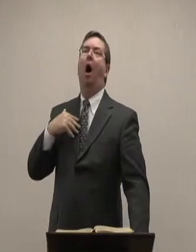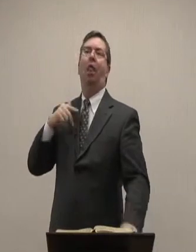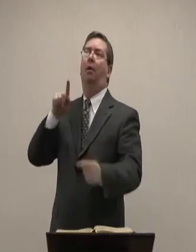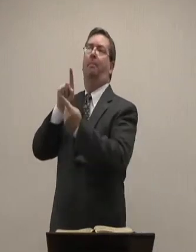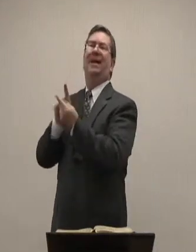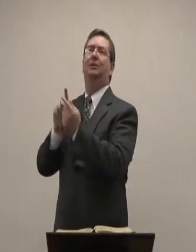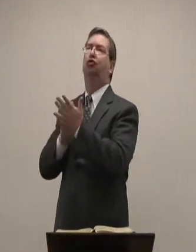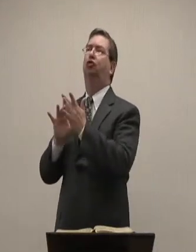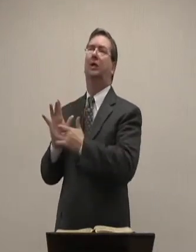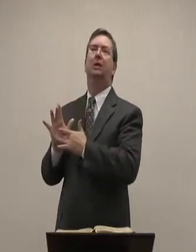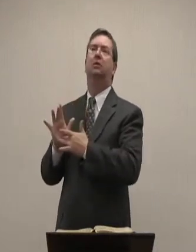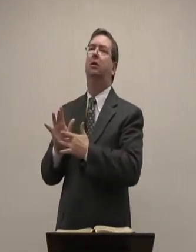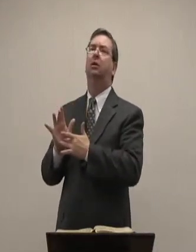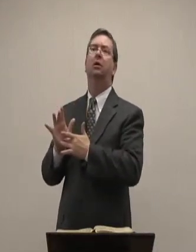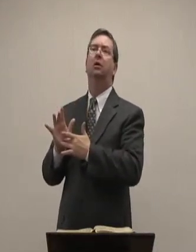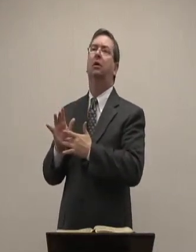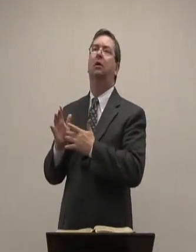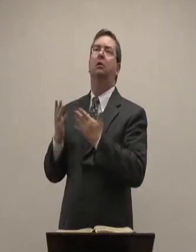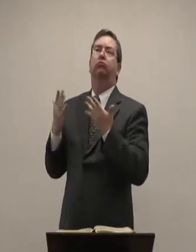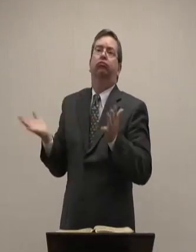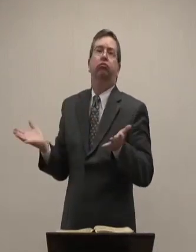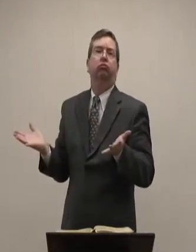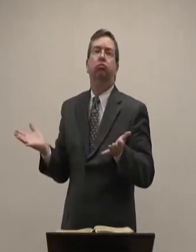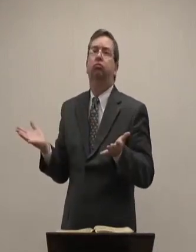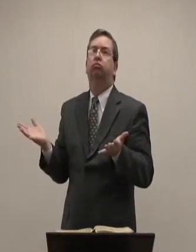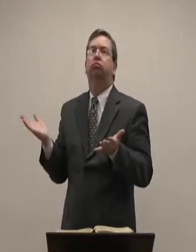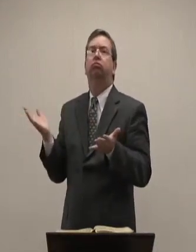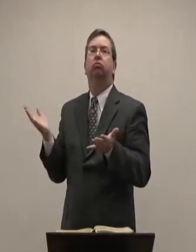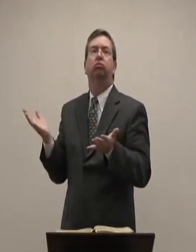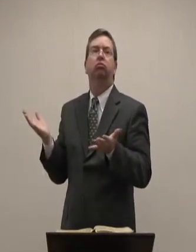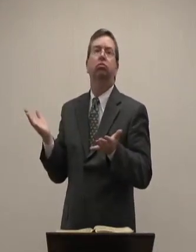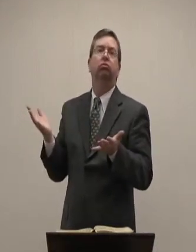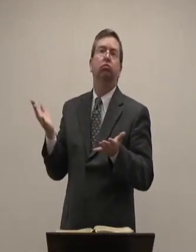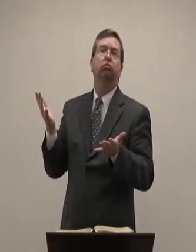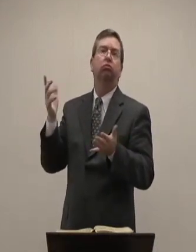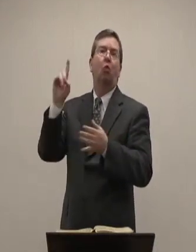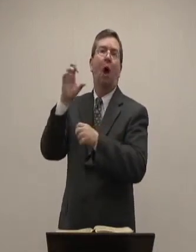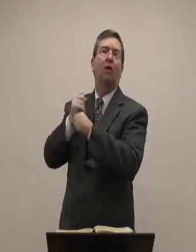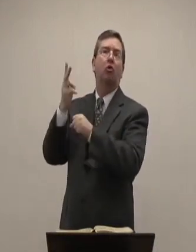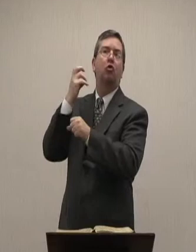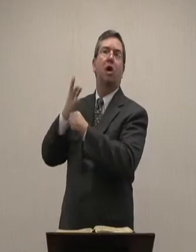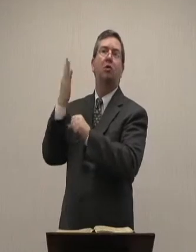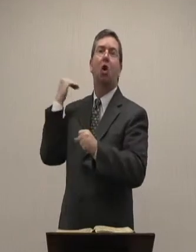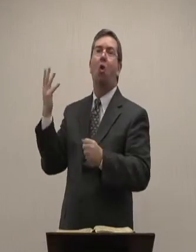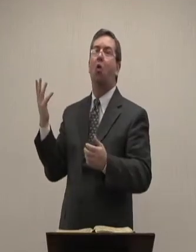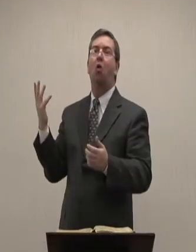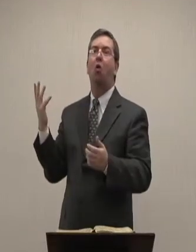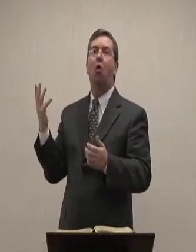It was not something that they invented, but it was something that was actually, that actually happened.